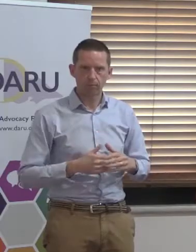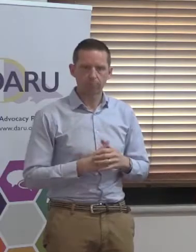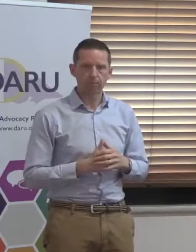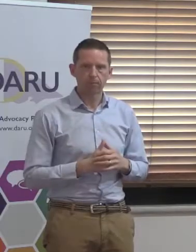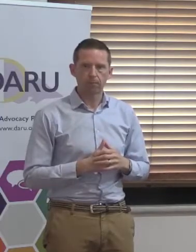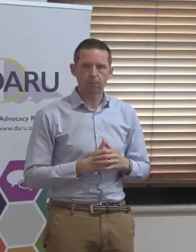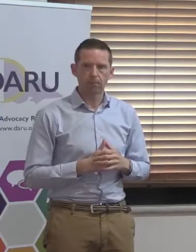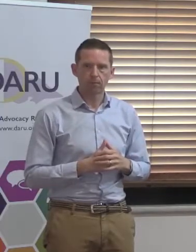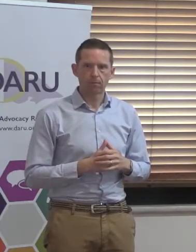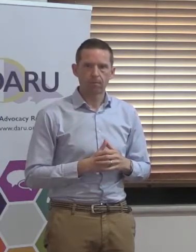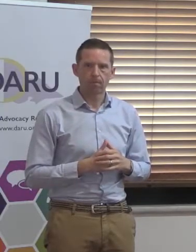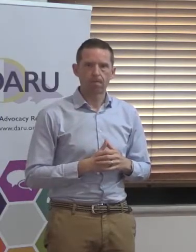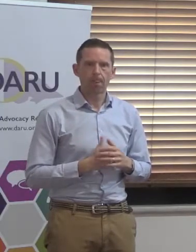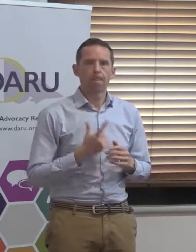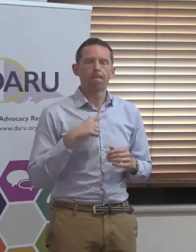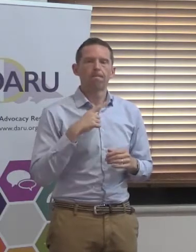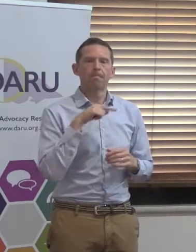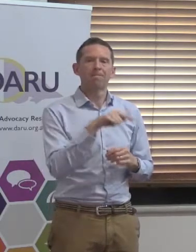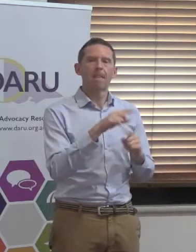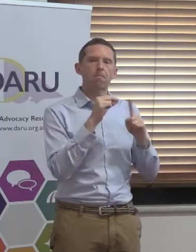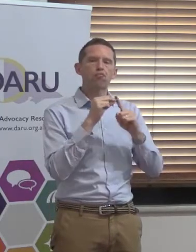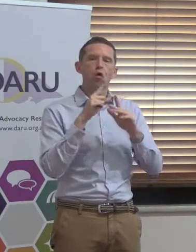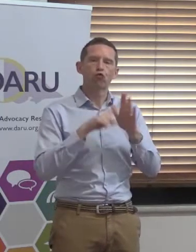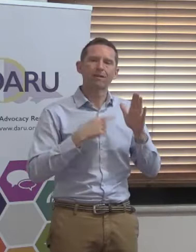the project has followed